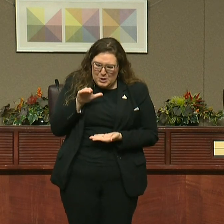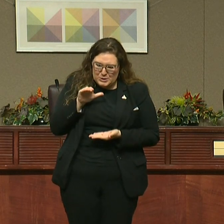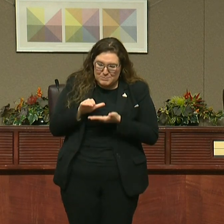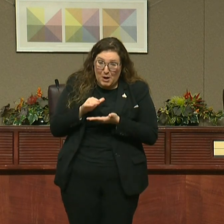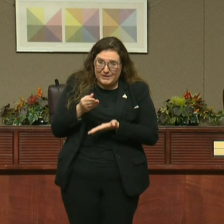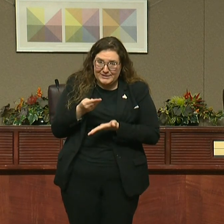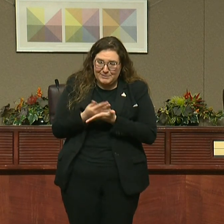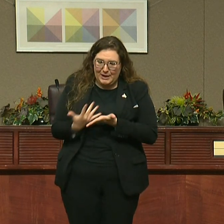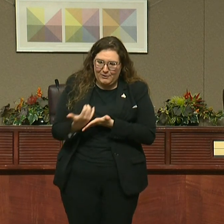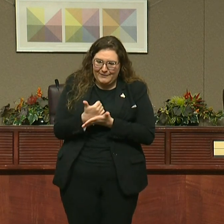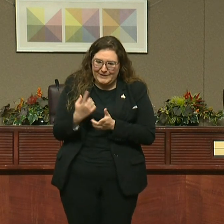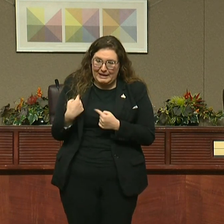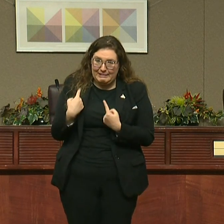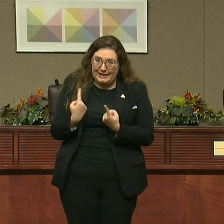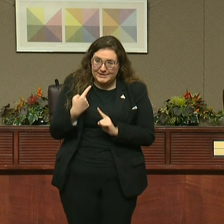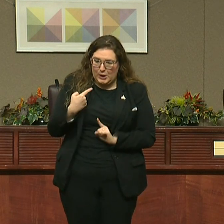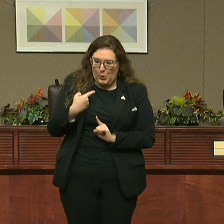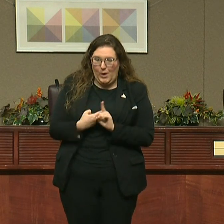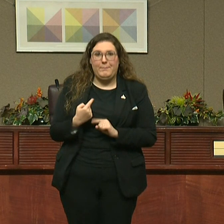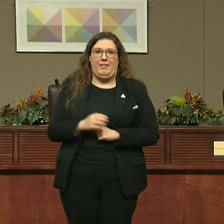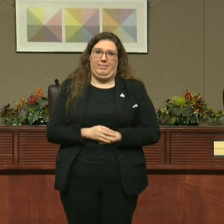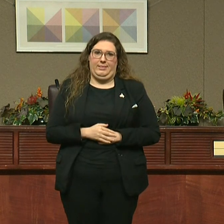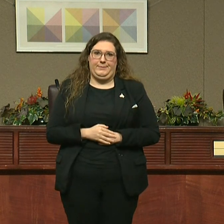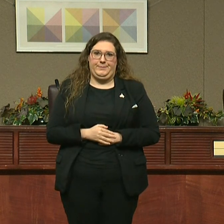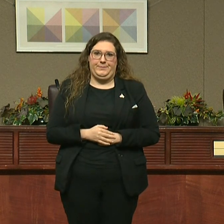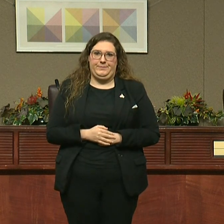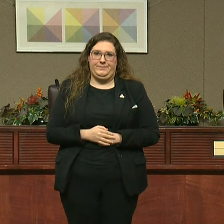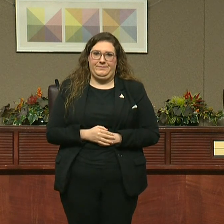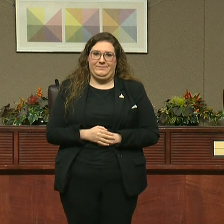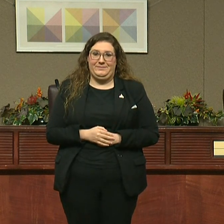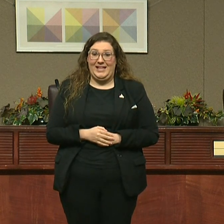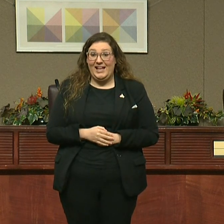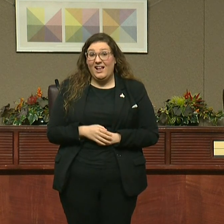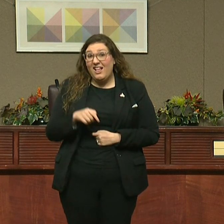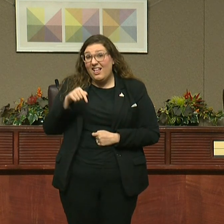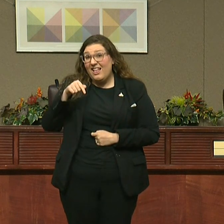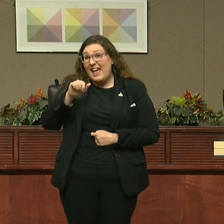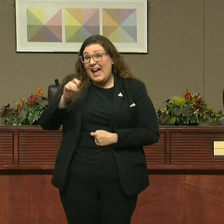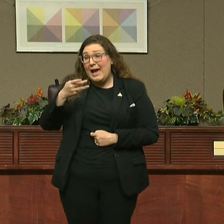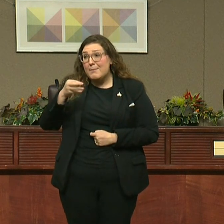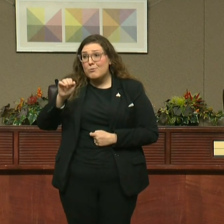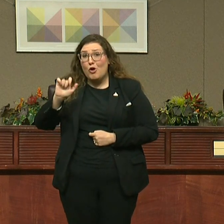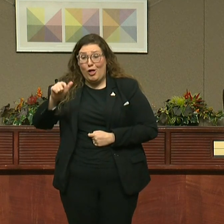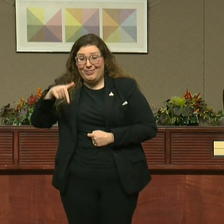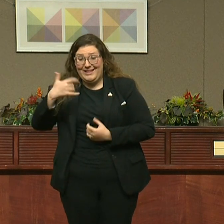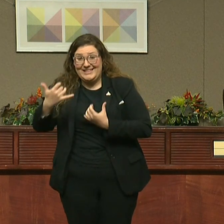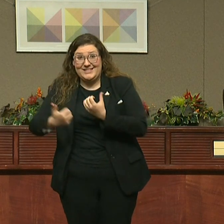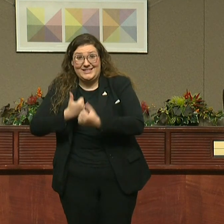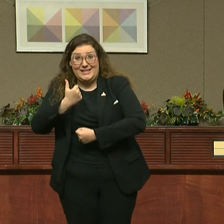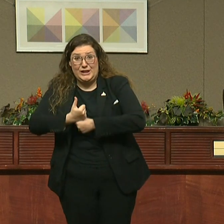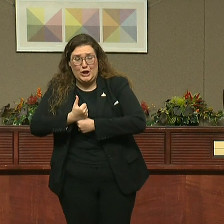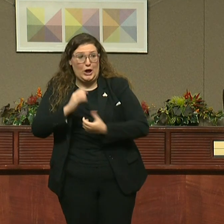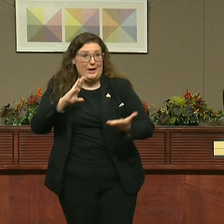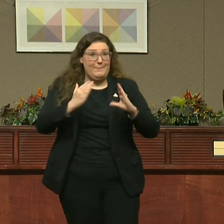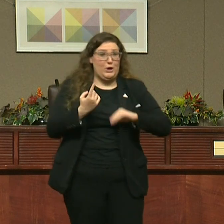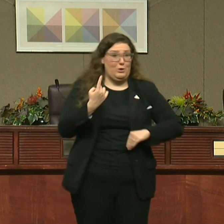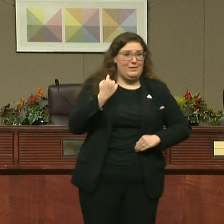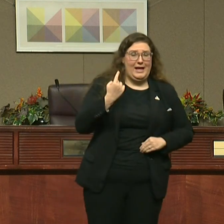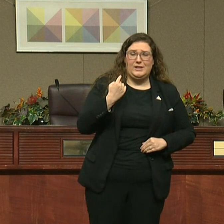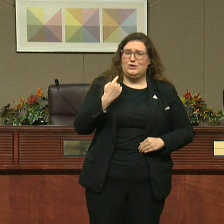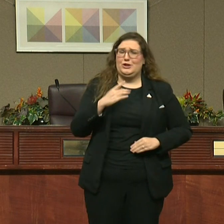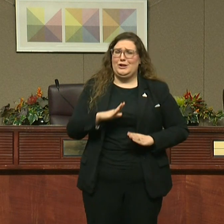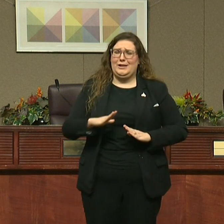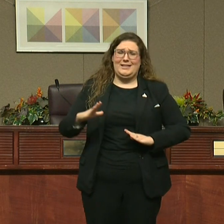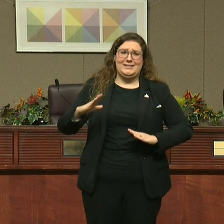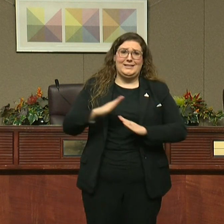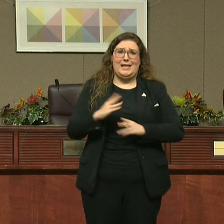month. This performance compared to last year is the largest drop we've ever had, either in